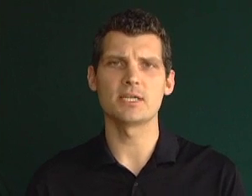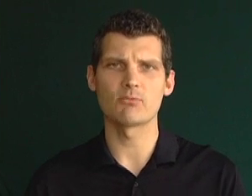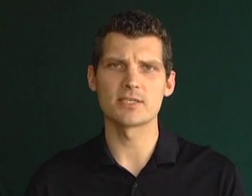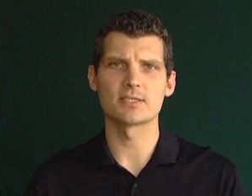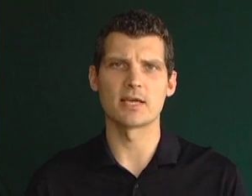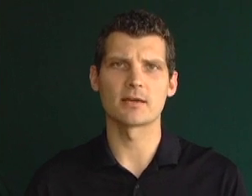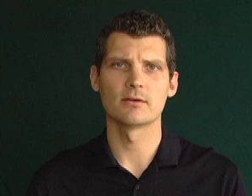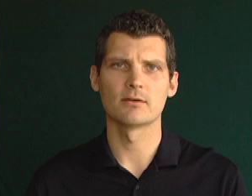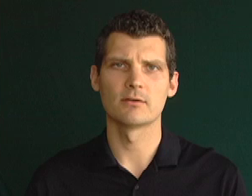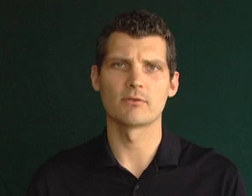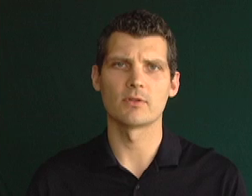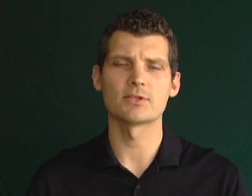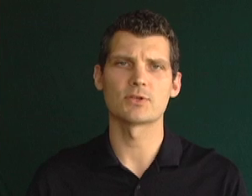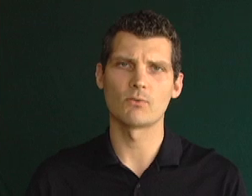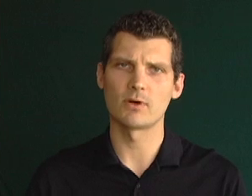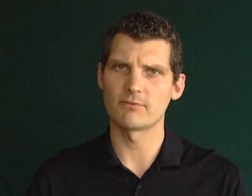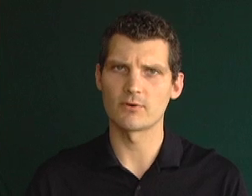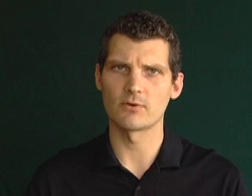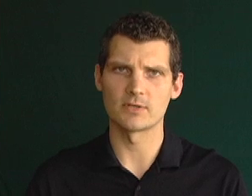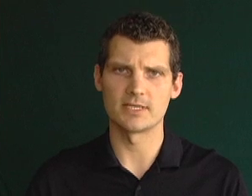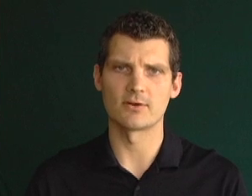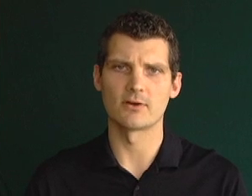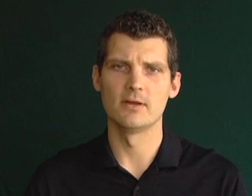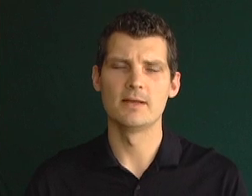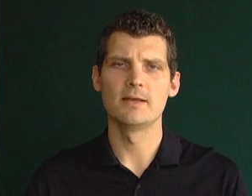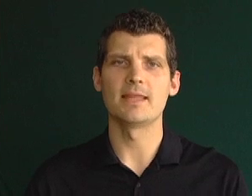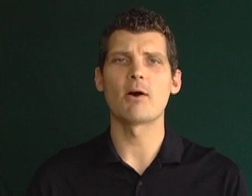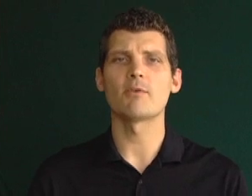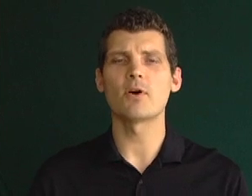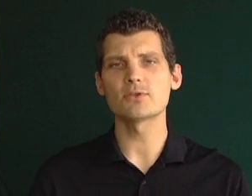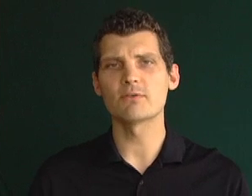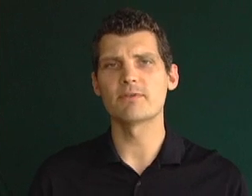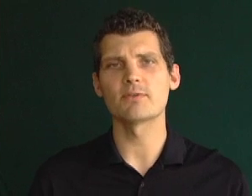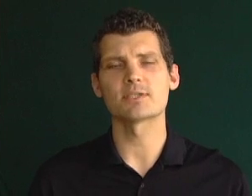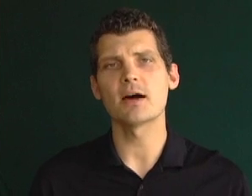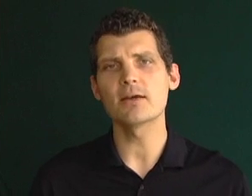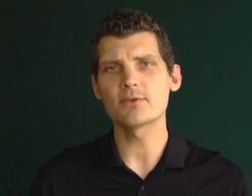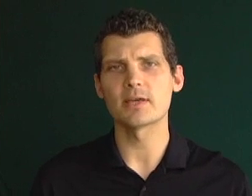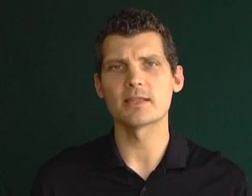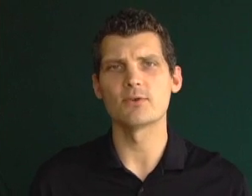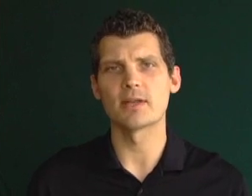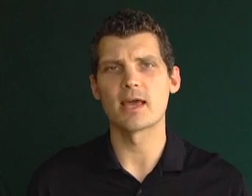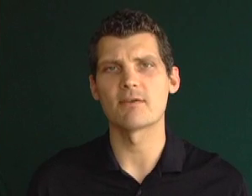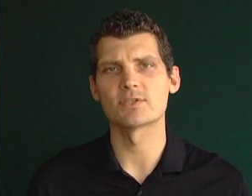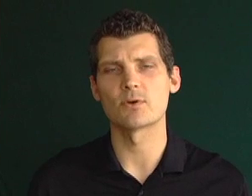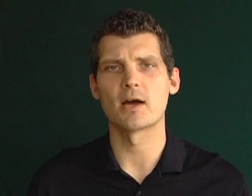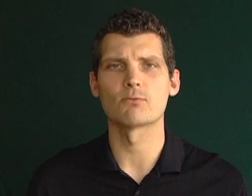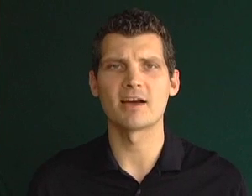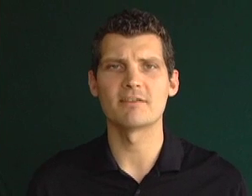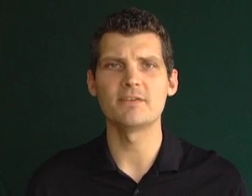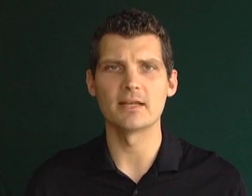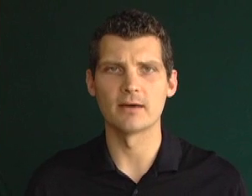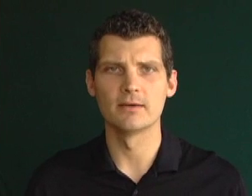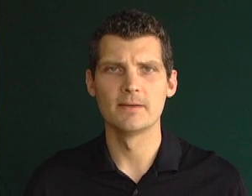grissini breadstick for lunch and 1 for dinner. Now I've also found this other thing that you can have. It's rye vita.